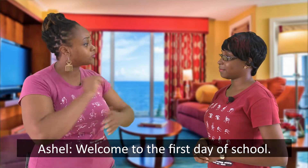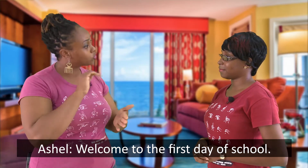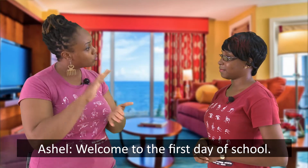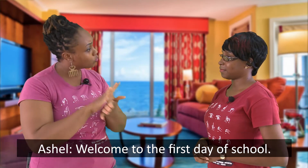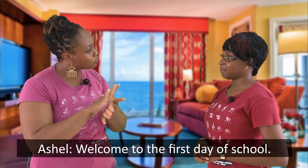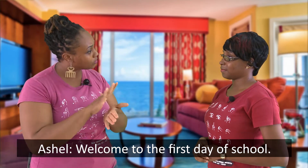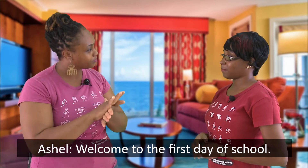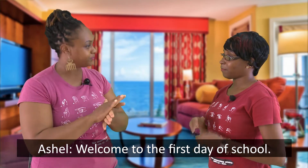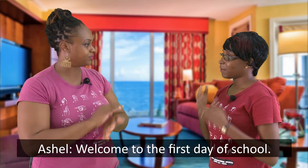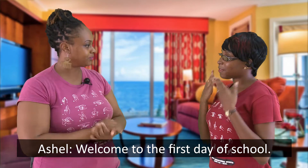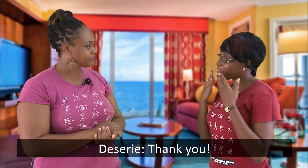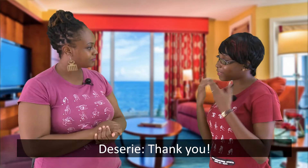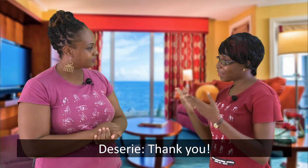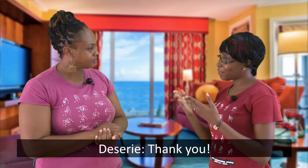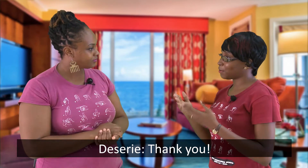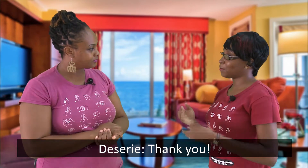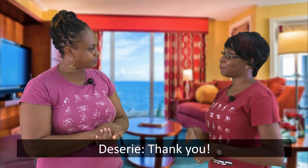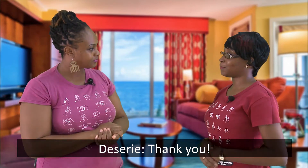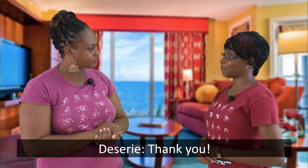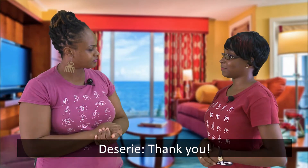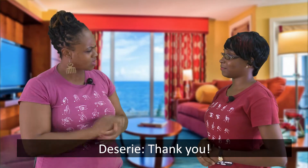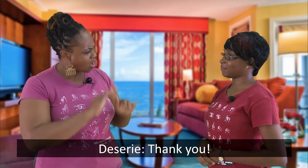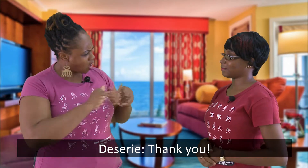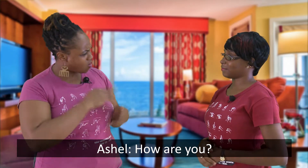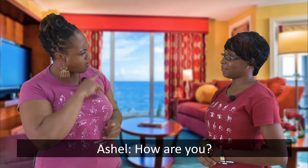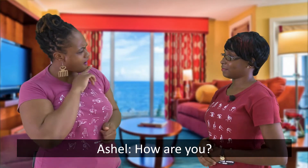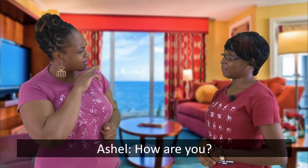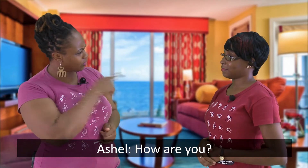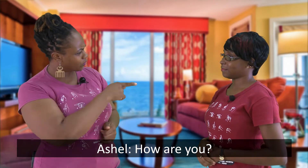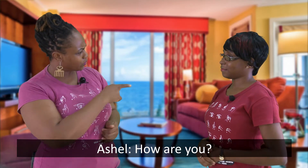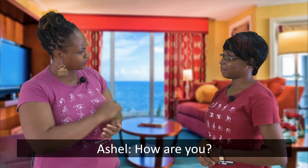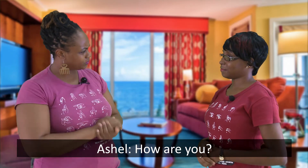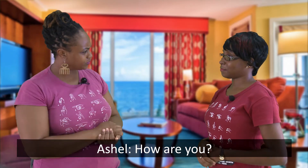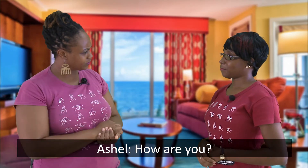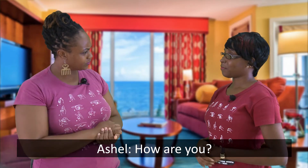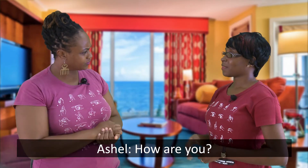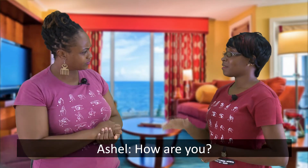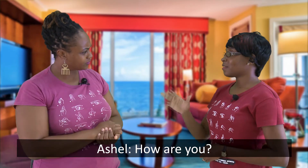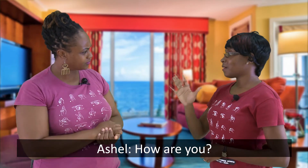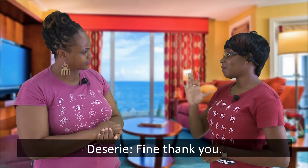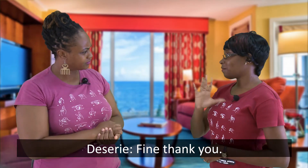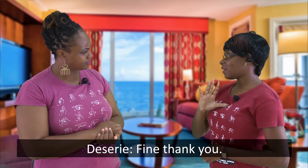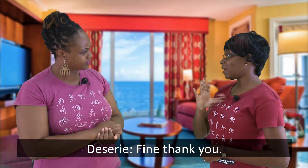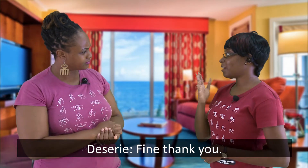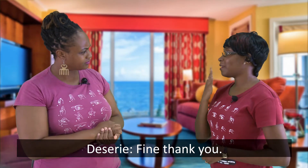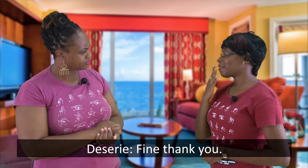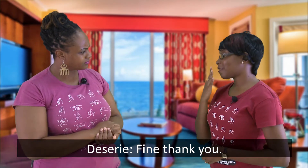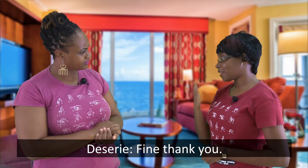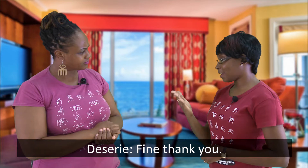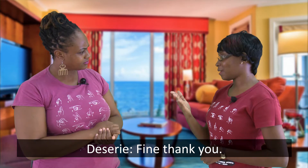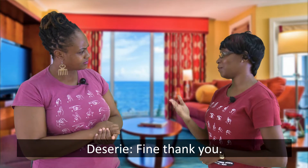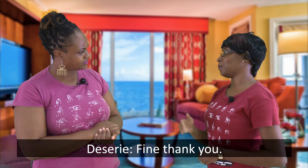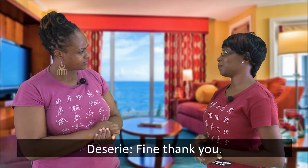of school thank you how are you fine thank you